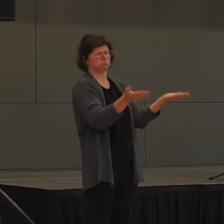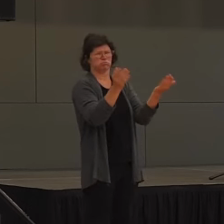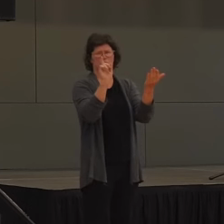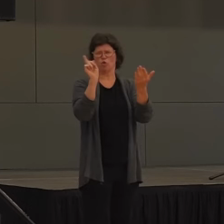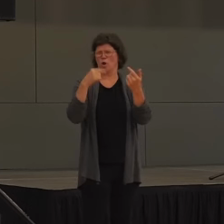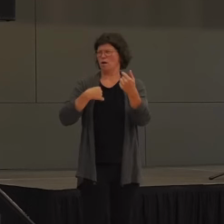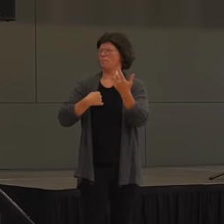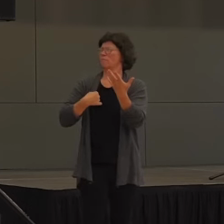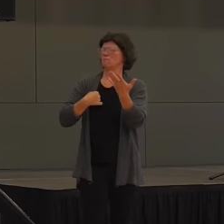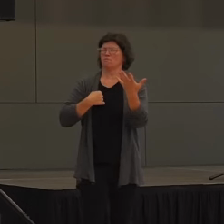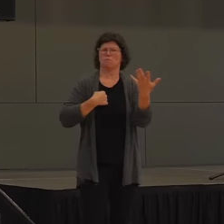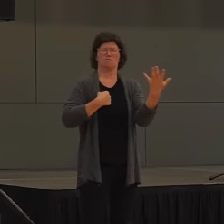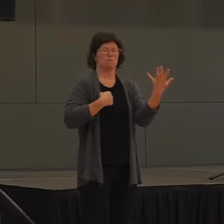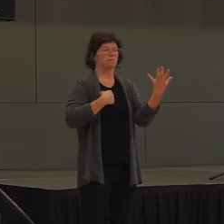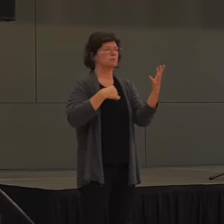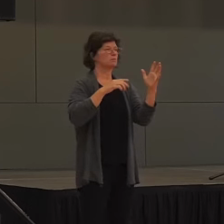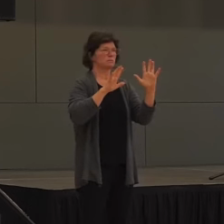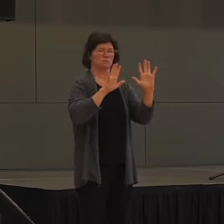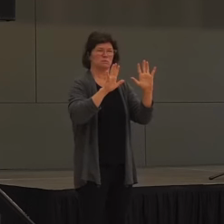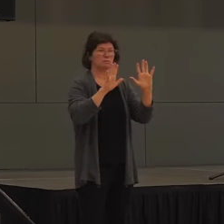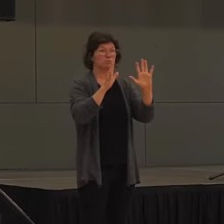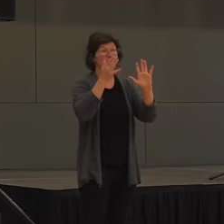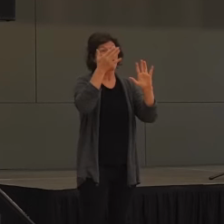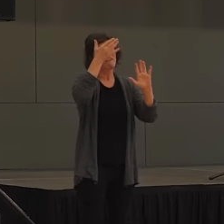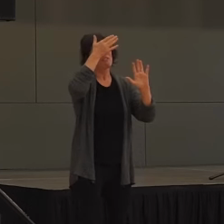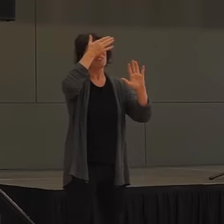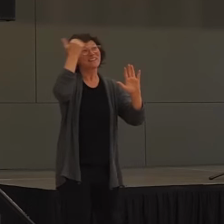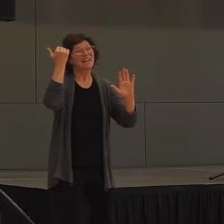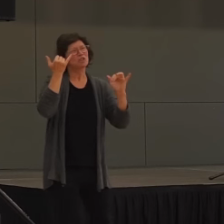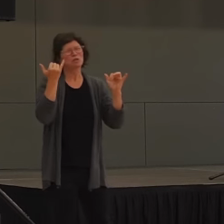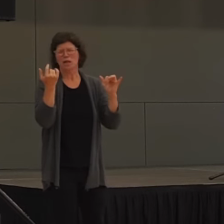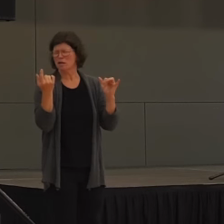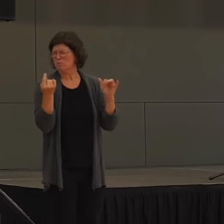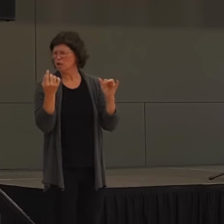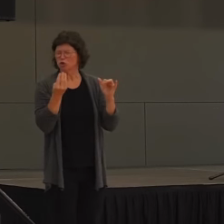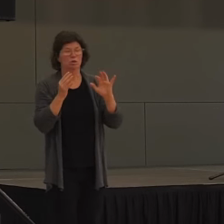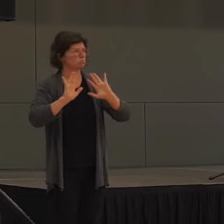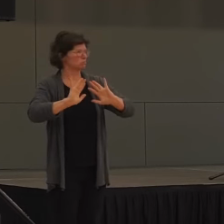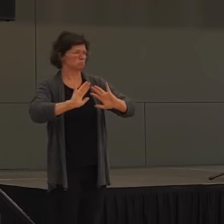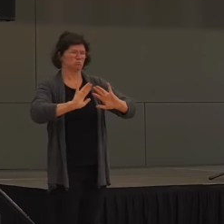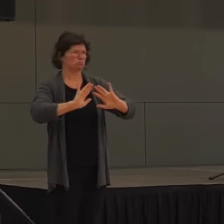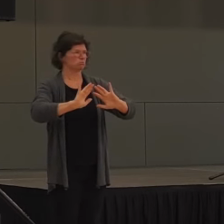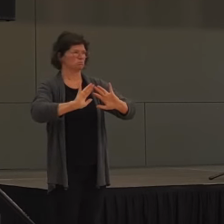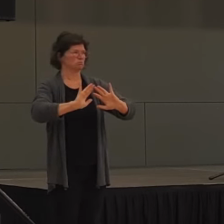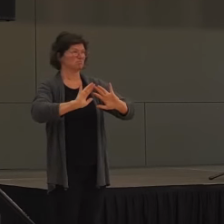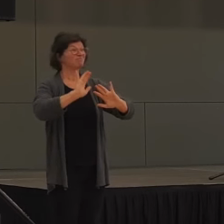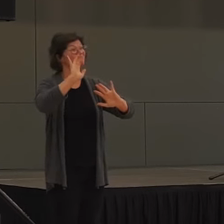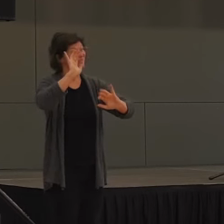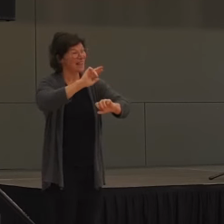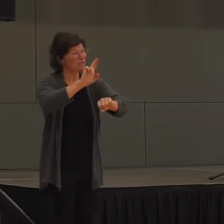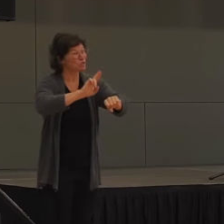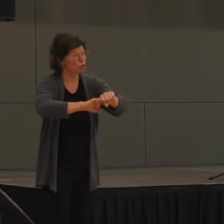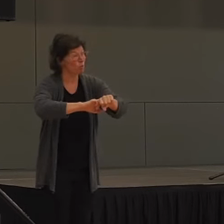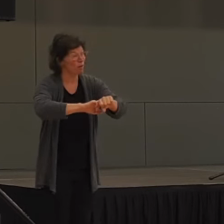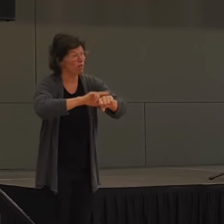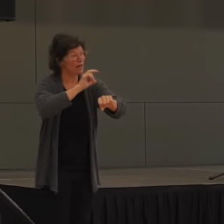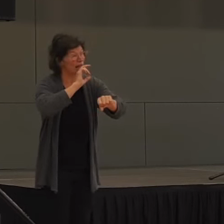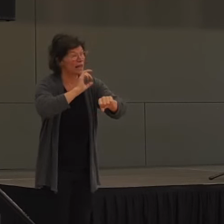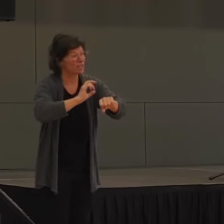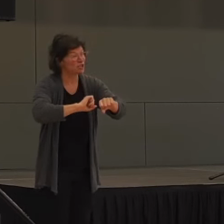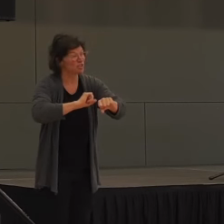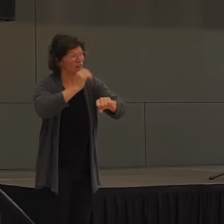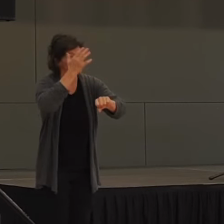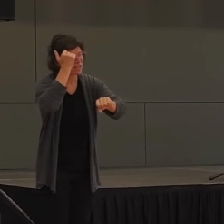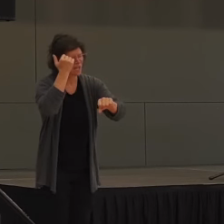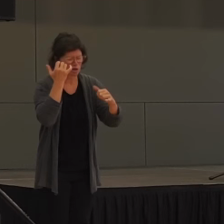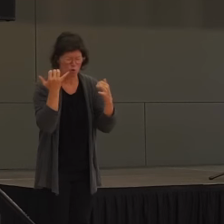not forgetting what day of the week it is. I'm sorry to tell all of us, that is normal aging.